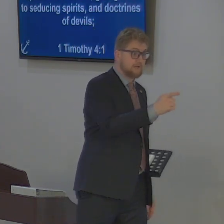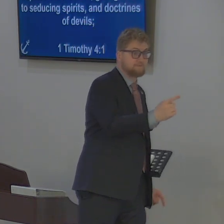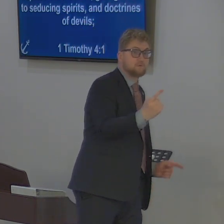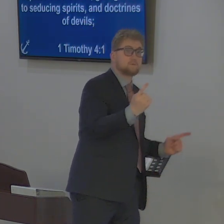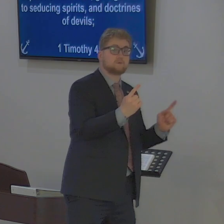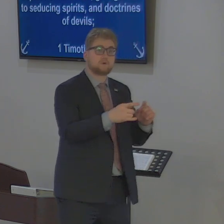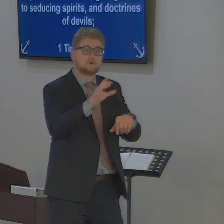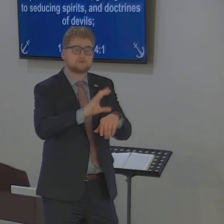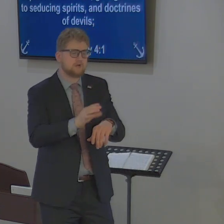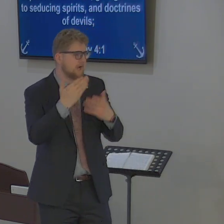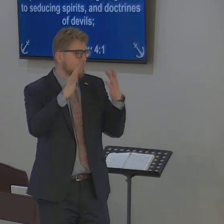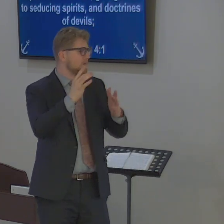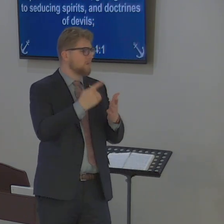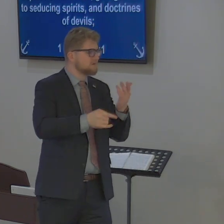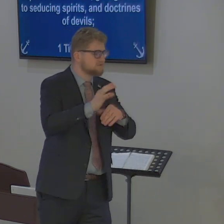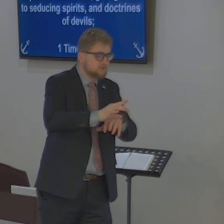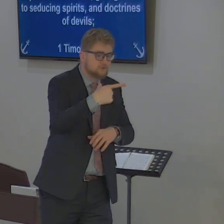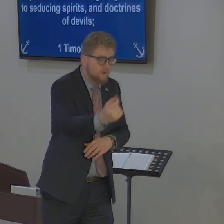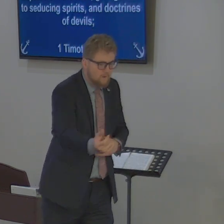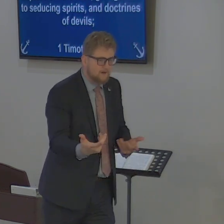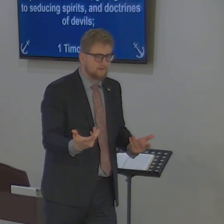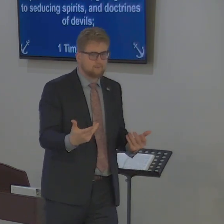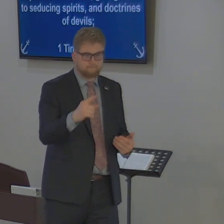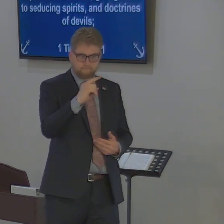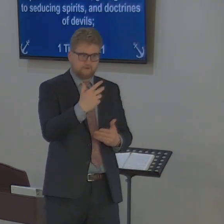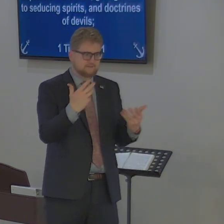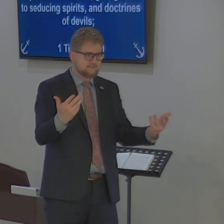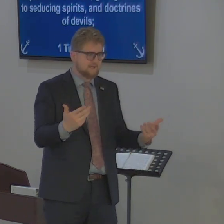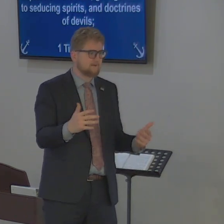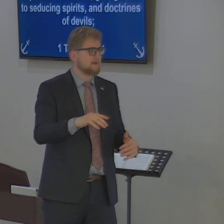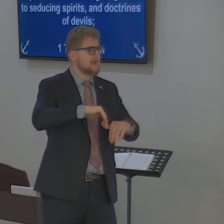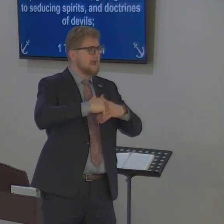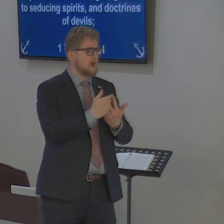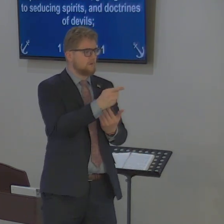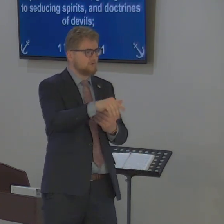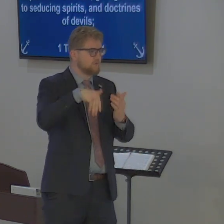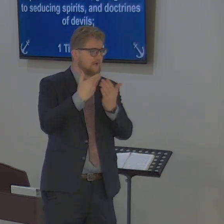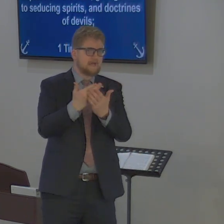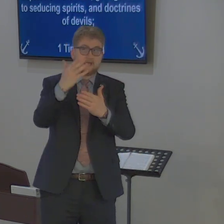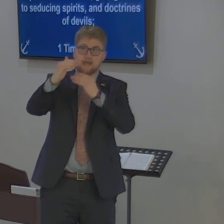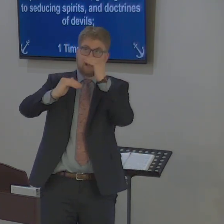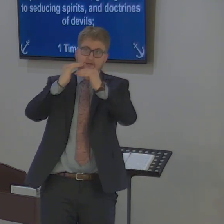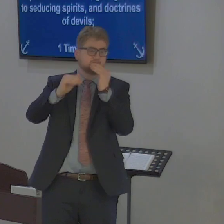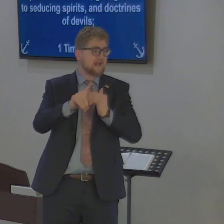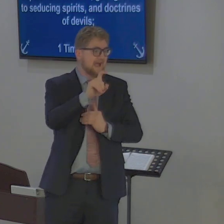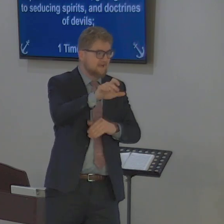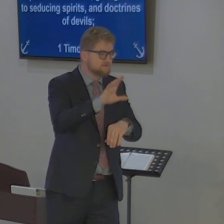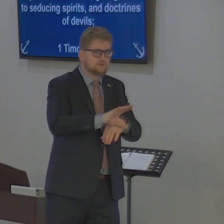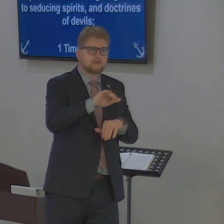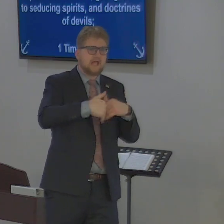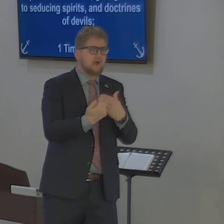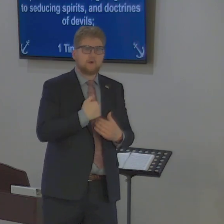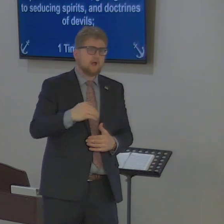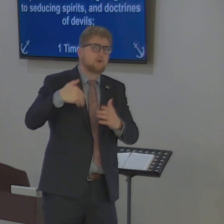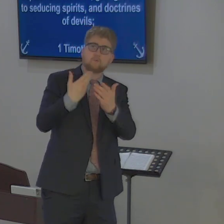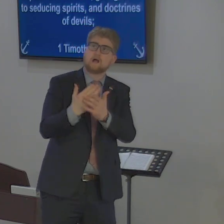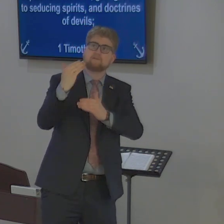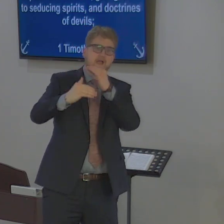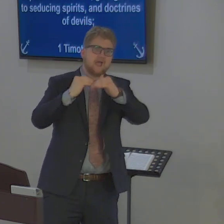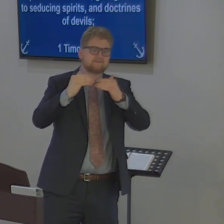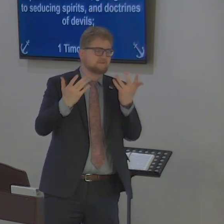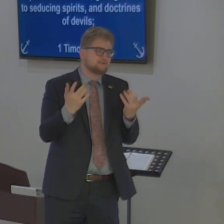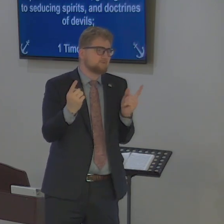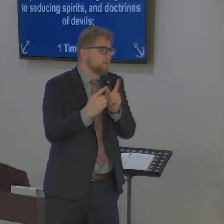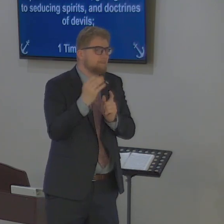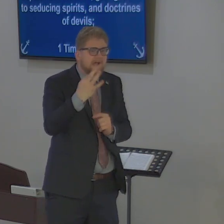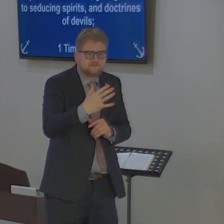I don't know what church to go to. Well, the first thing you ought to figure out is, how do you get to heaven? Ask them how to get to heaven. Go to whoever that individual is